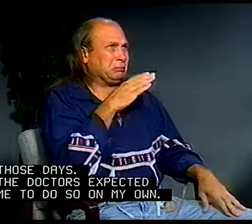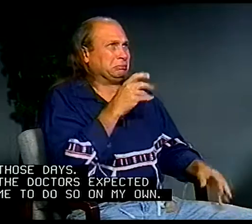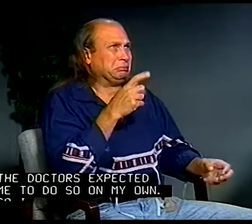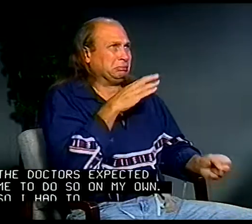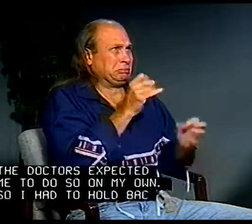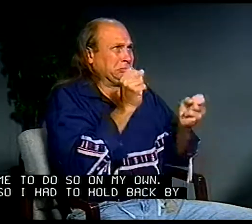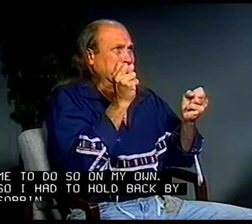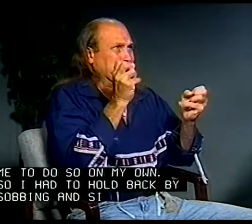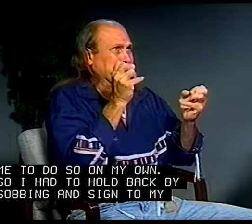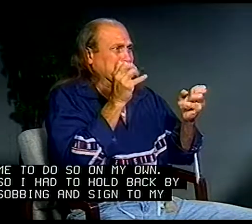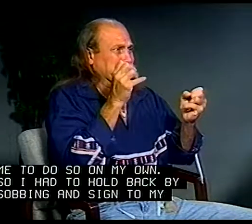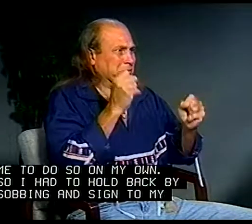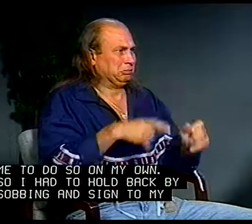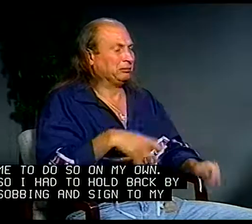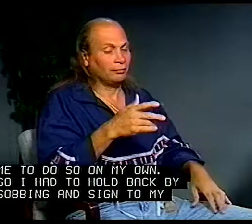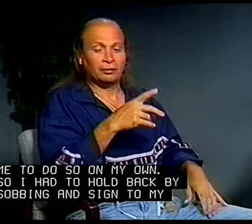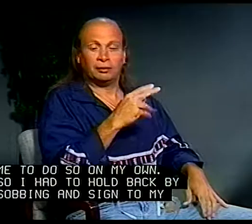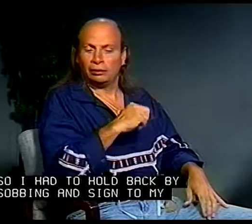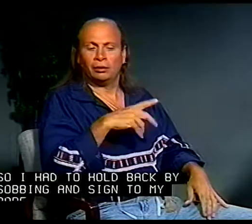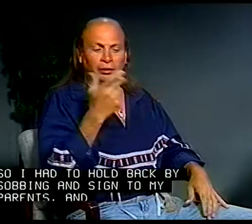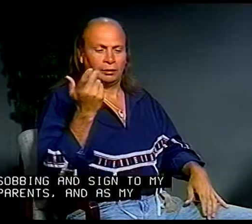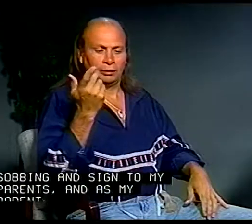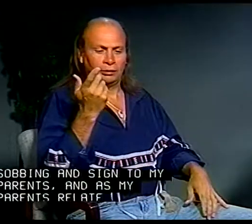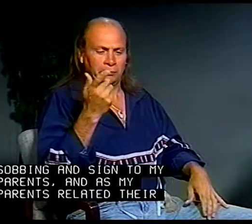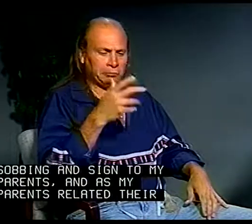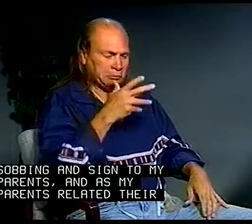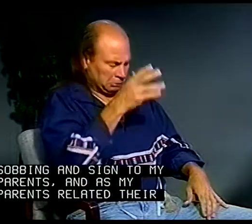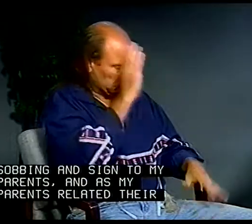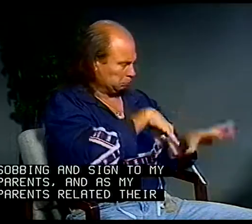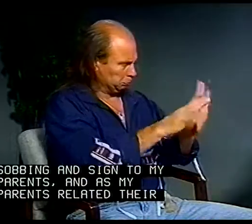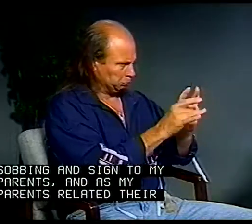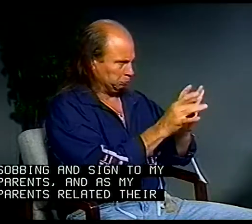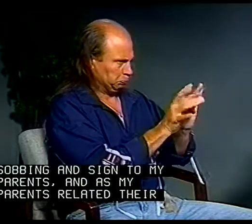so on my own. So I tried to hold back my sobbing and would sign to my parents.